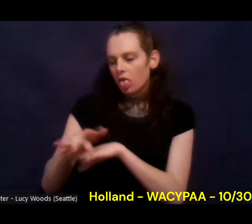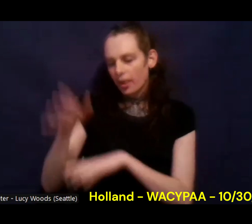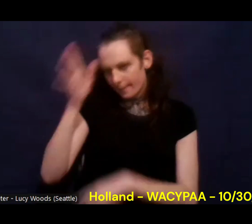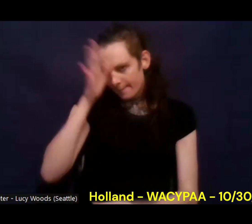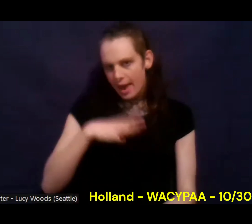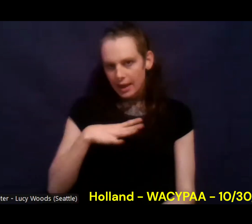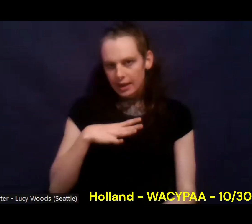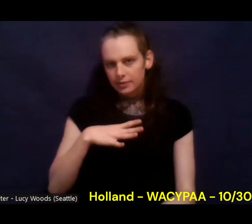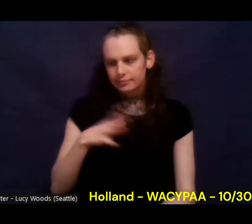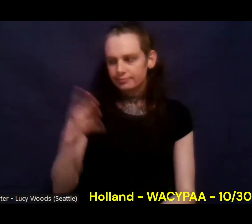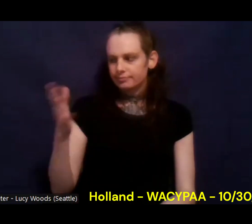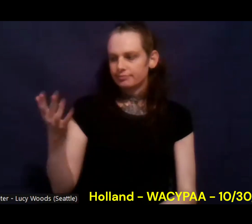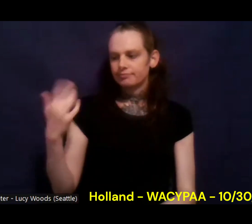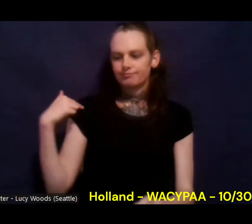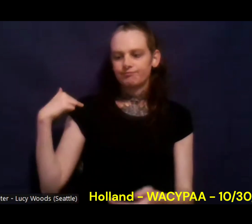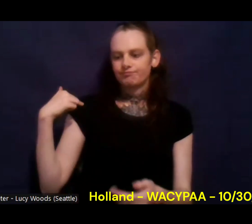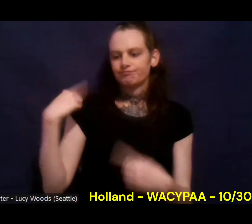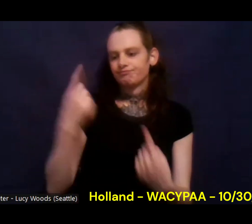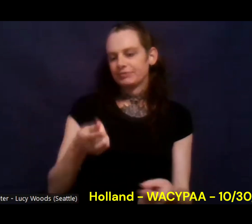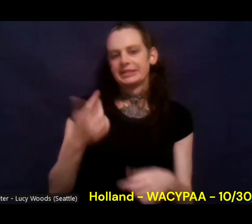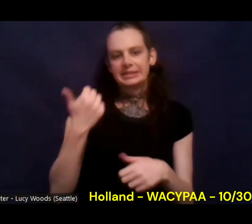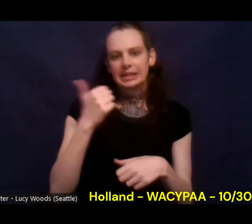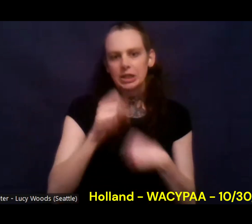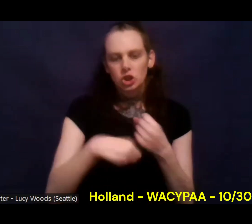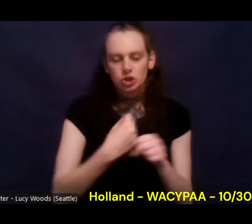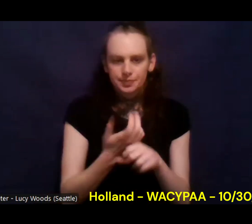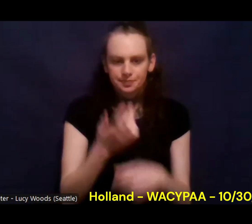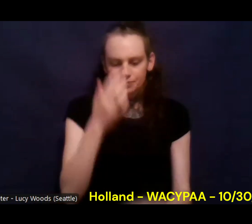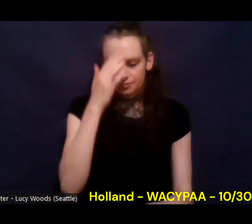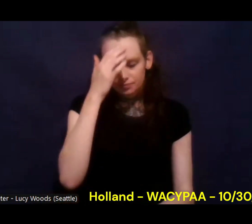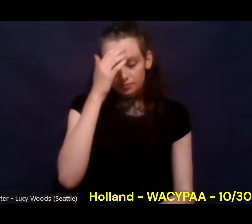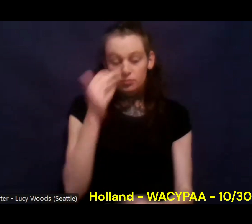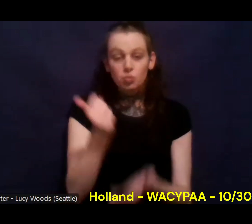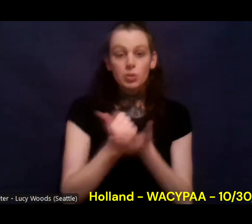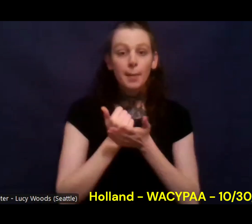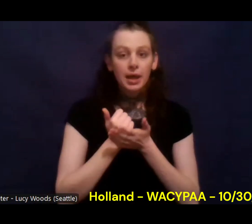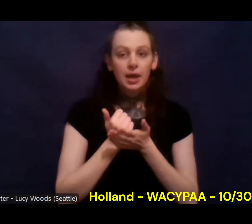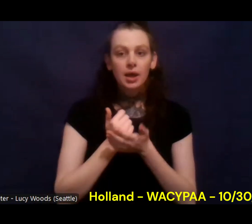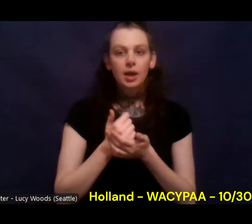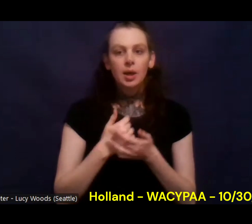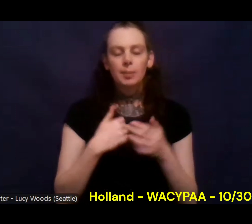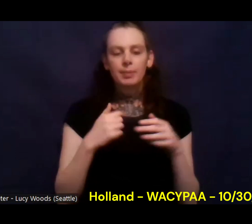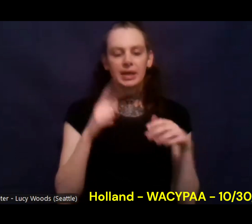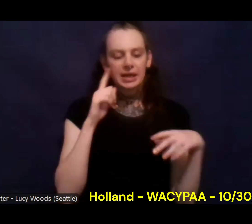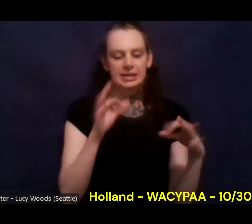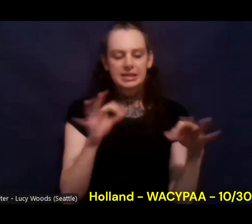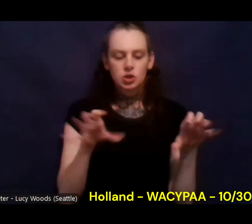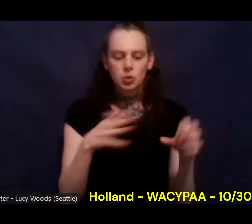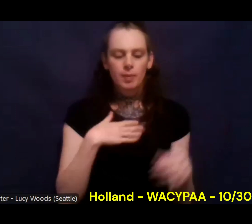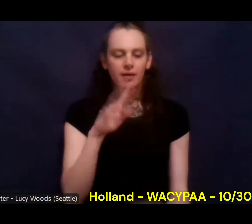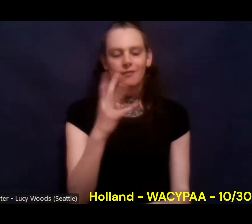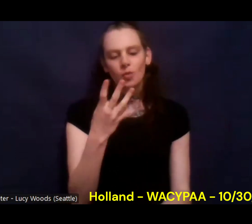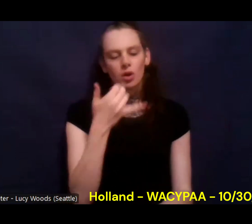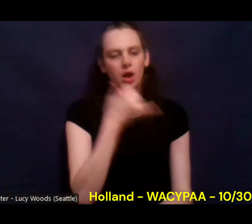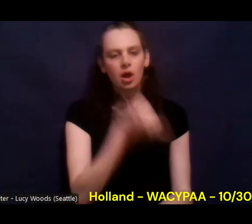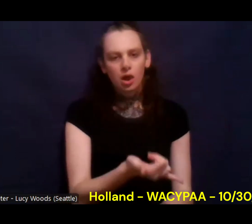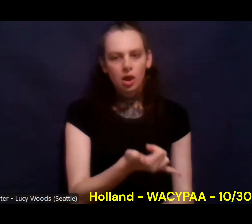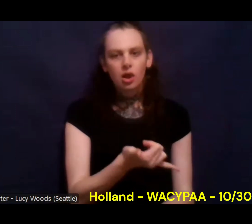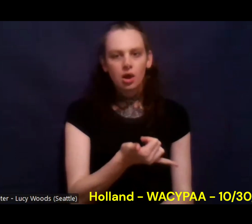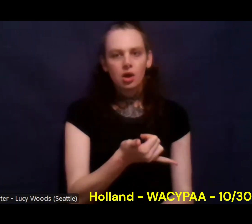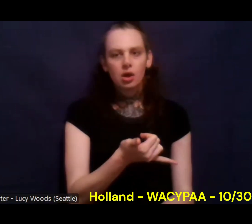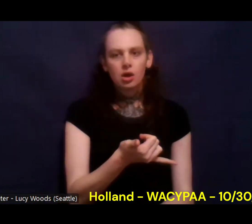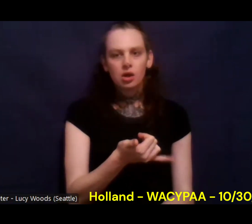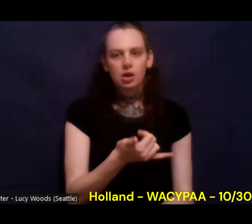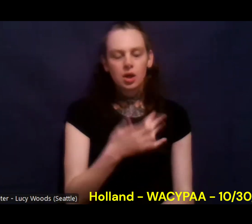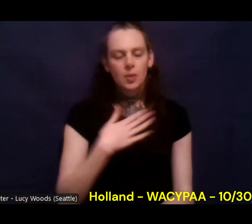I was able to then like finally do like a fourth column, especially in my sex inventory, where it was like